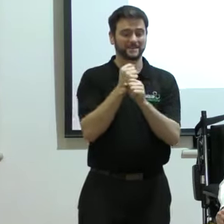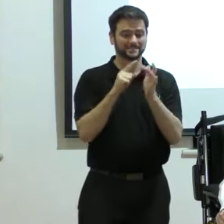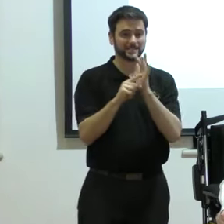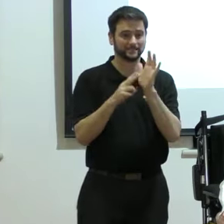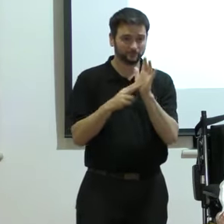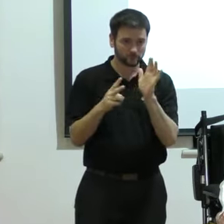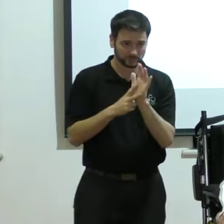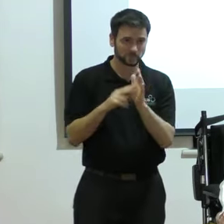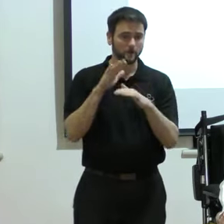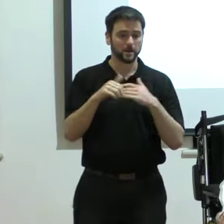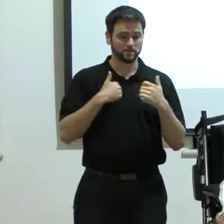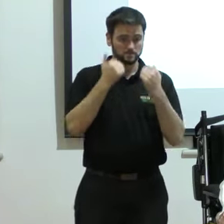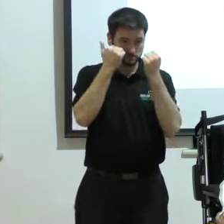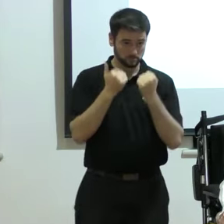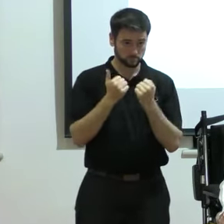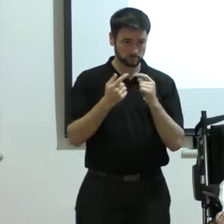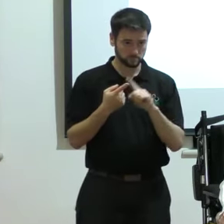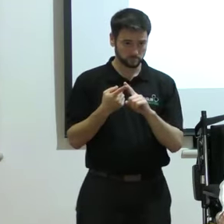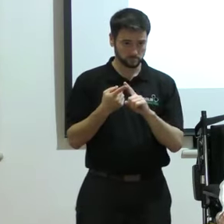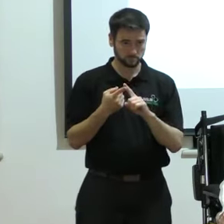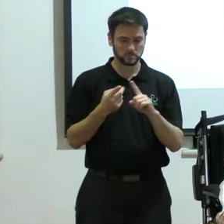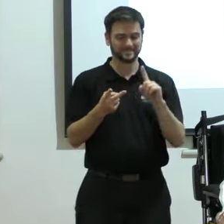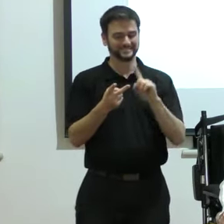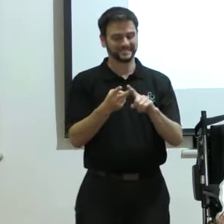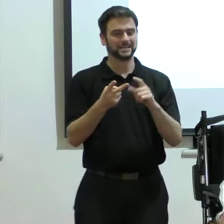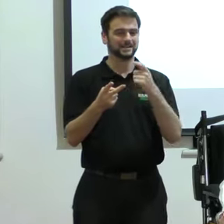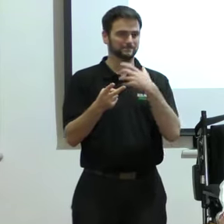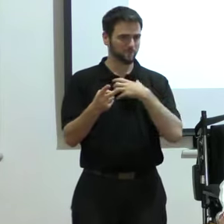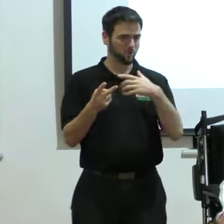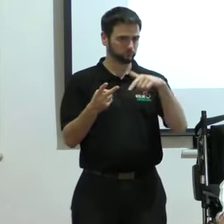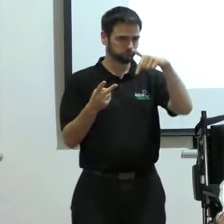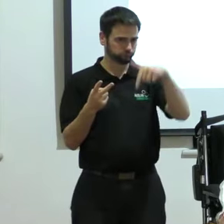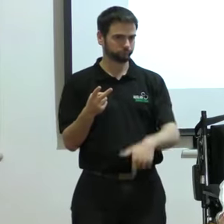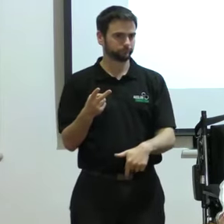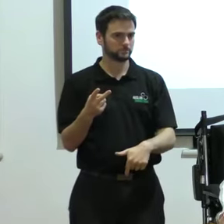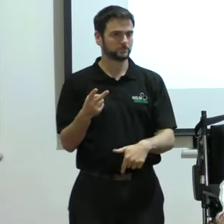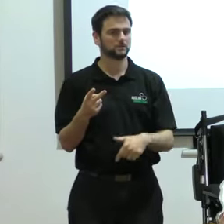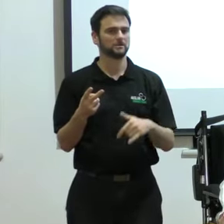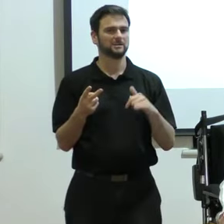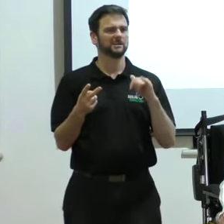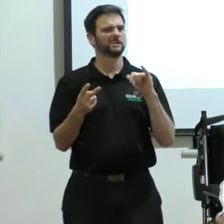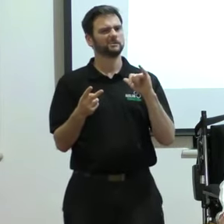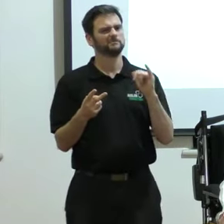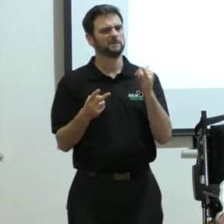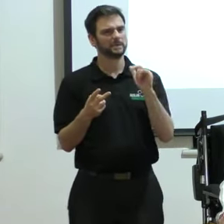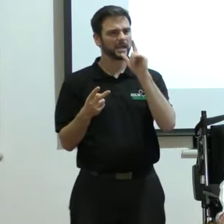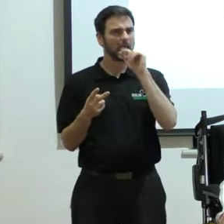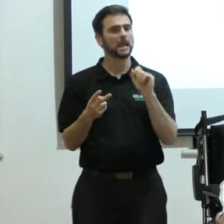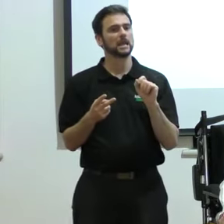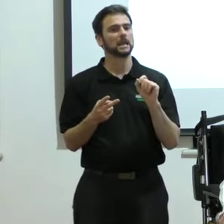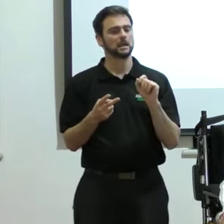of what they've paid. But there's also one that's a bit more involved, where they may do some, emailing on your